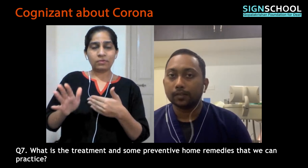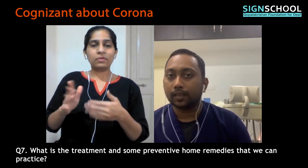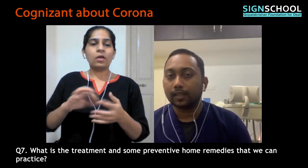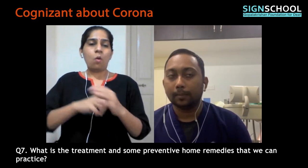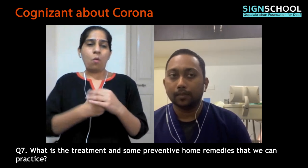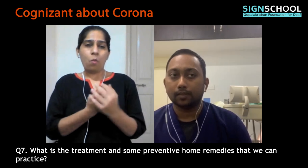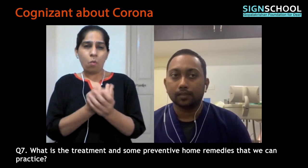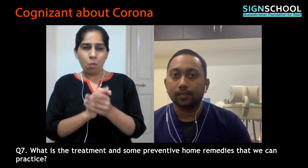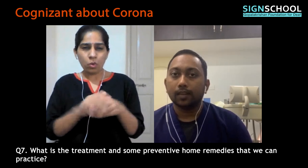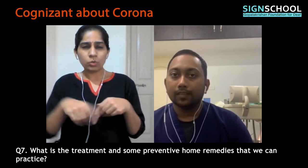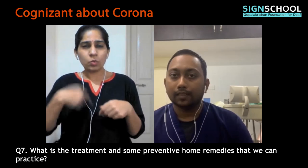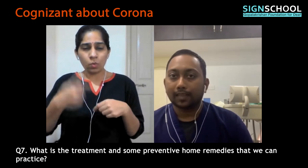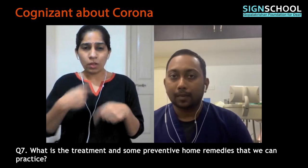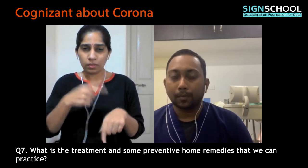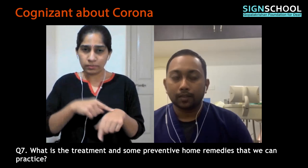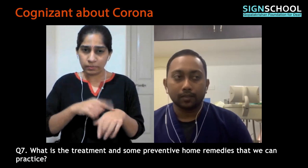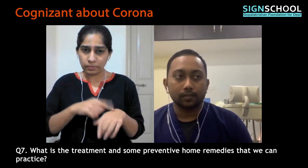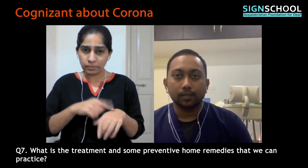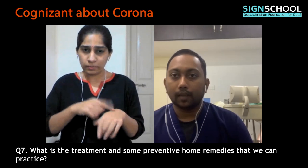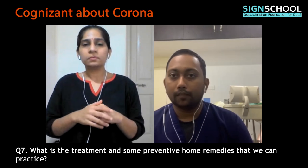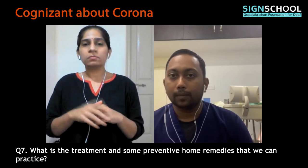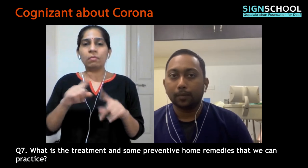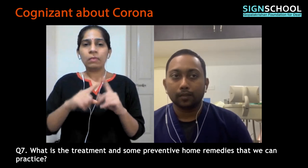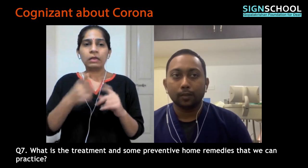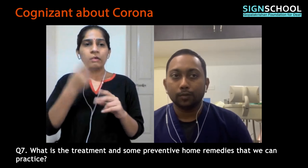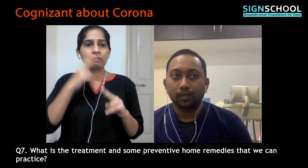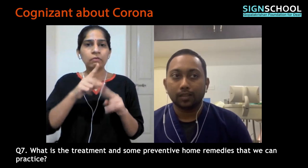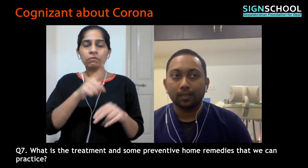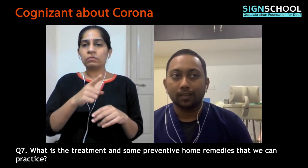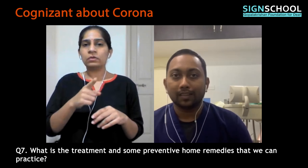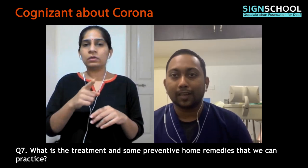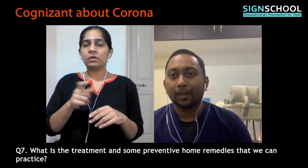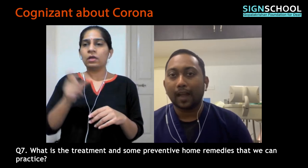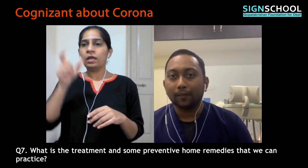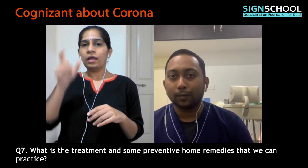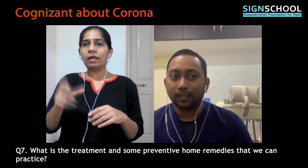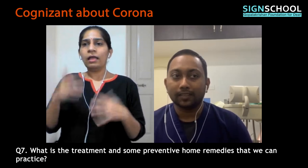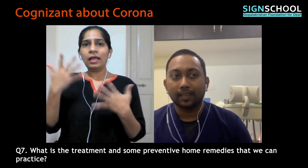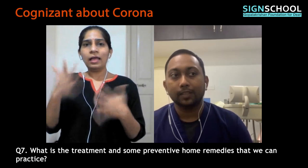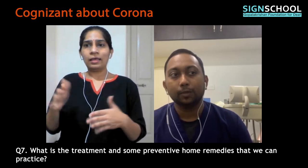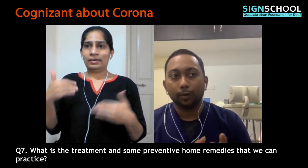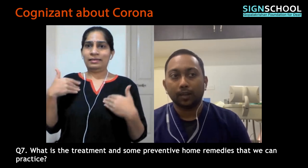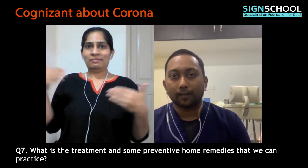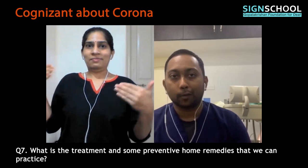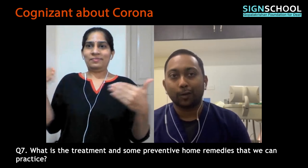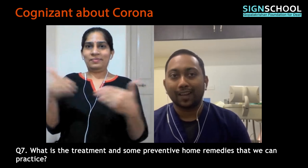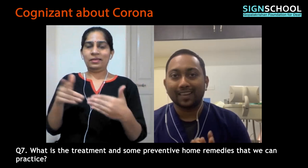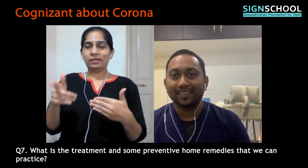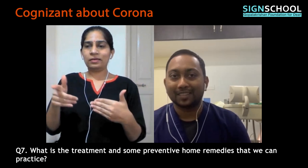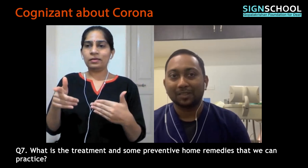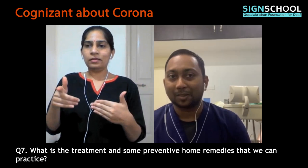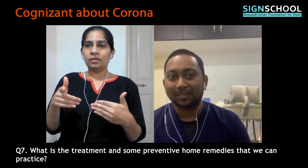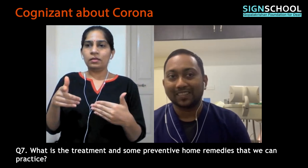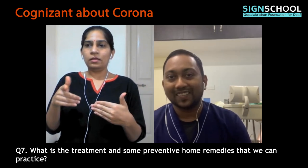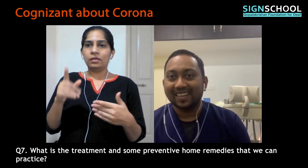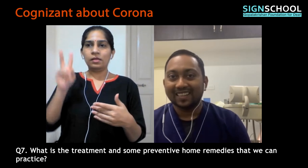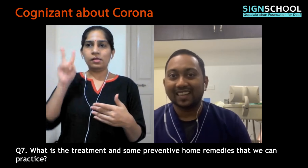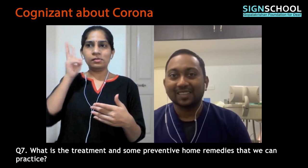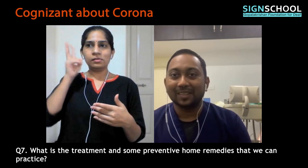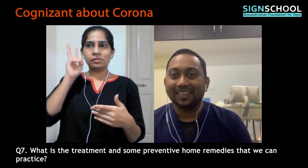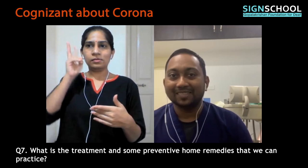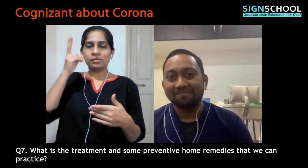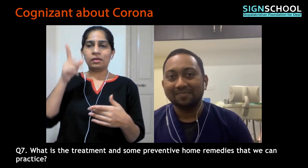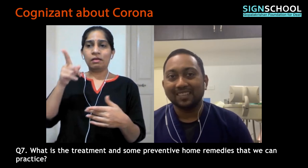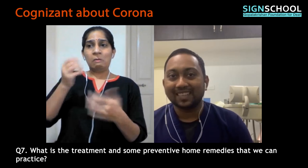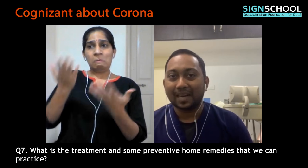identify a person and keep distance. The sad part is every person you see that you have to think that he's going to have corona and distance yourself.